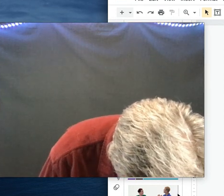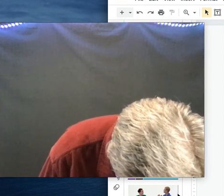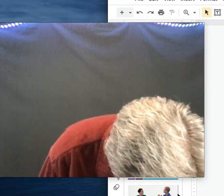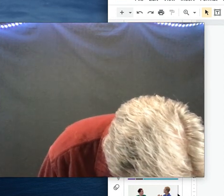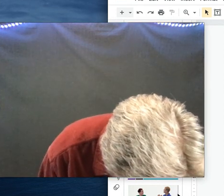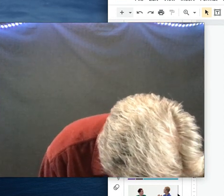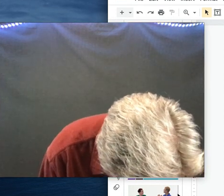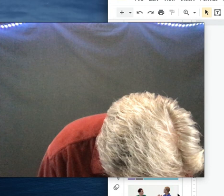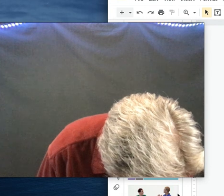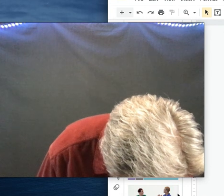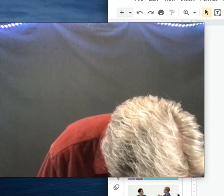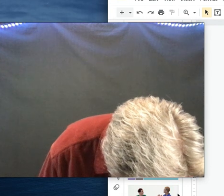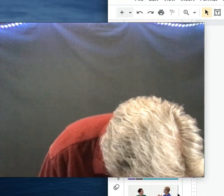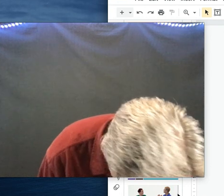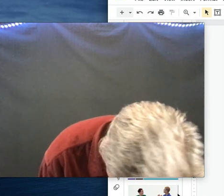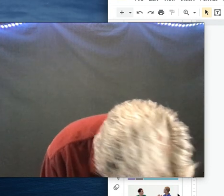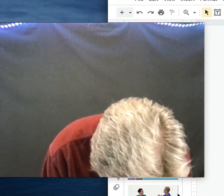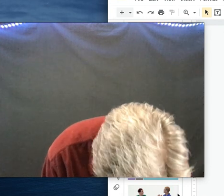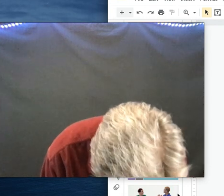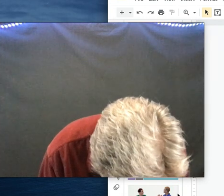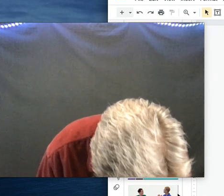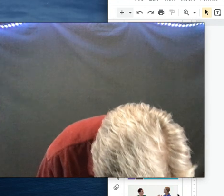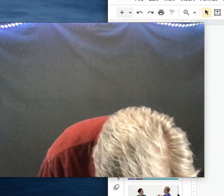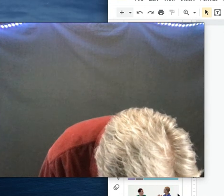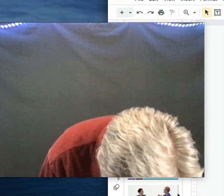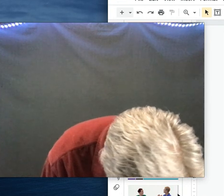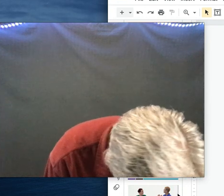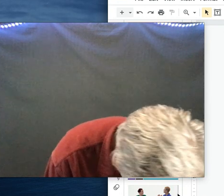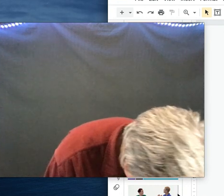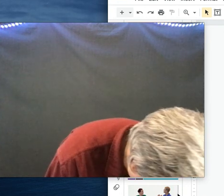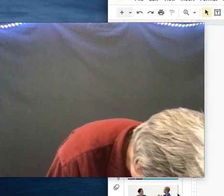Specifically, we're going to be looking at the